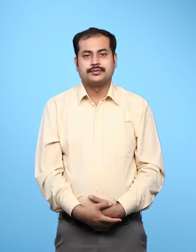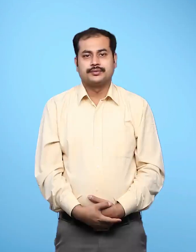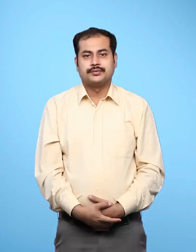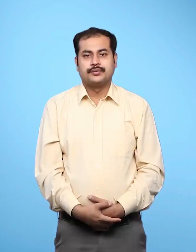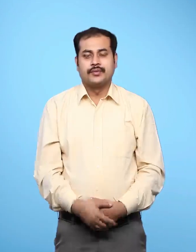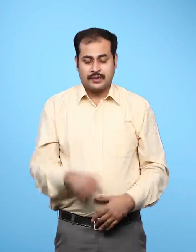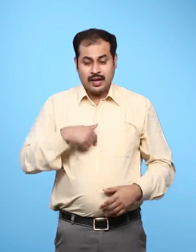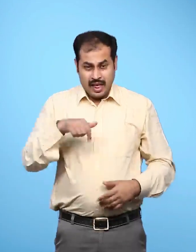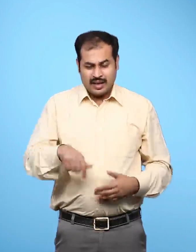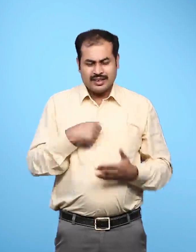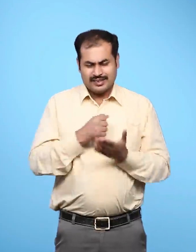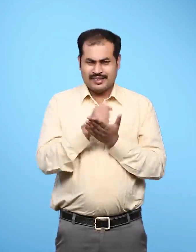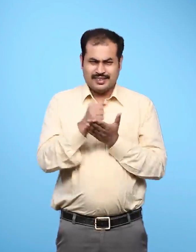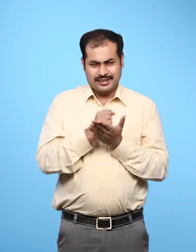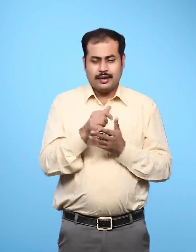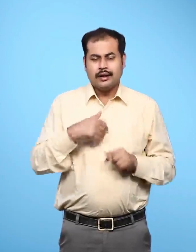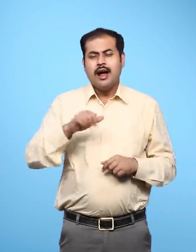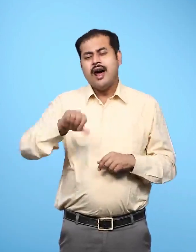Try it with another bottle.